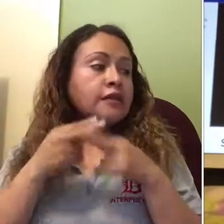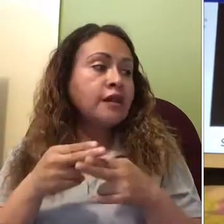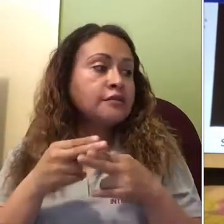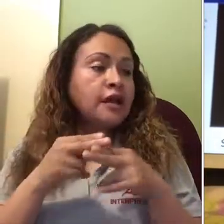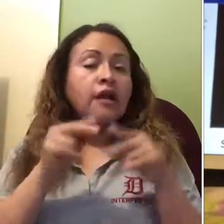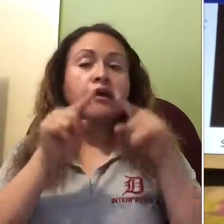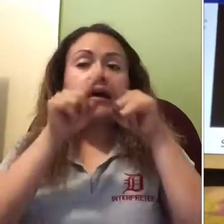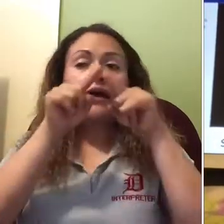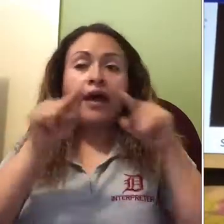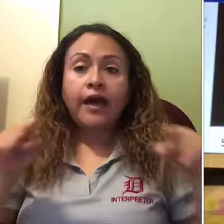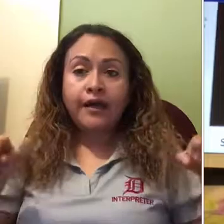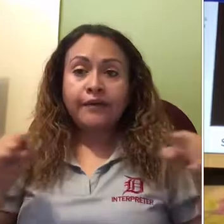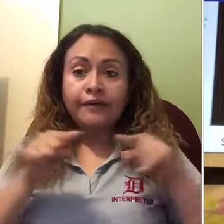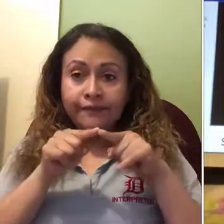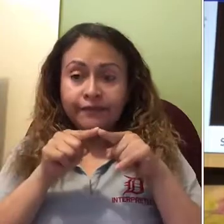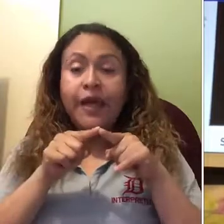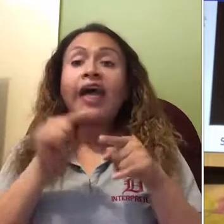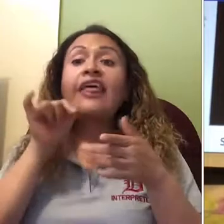isosceles